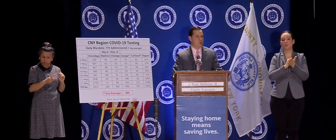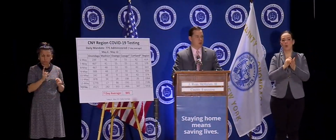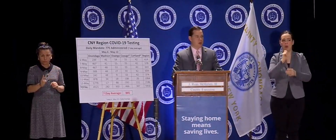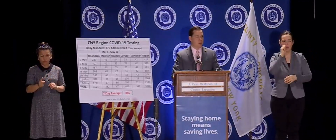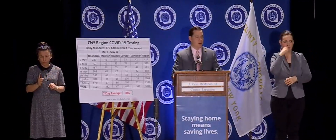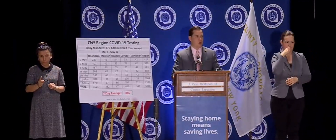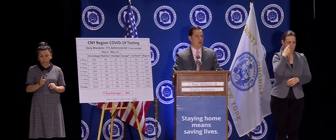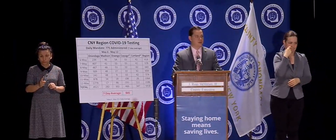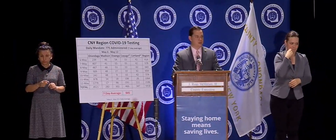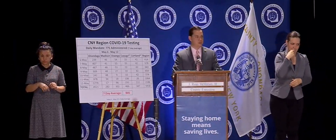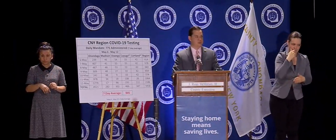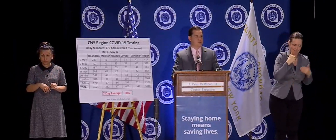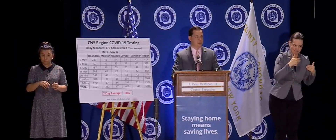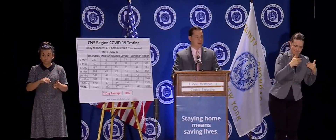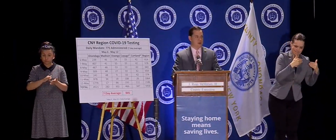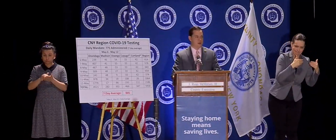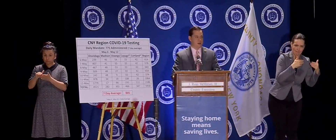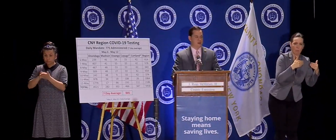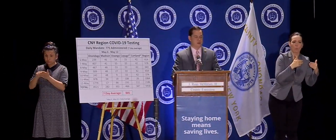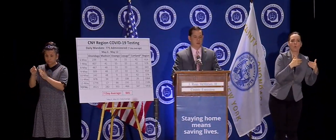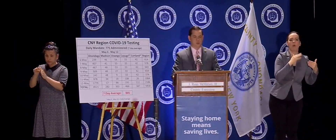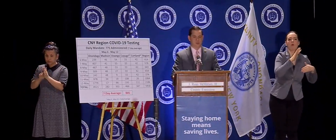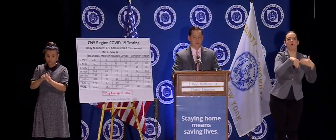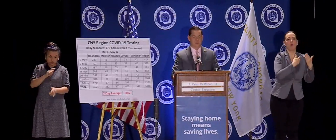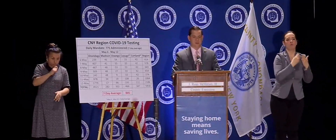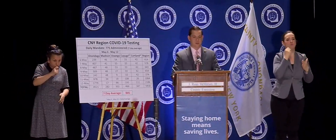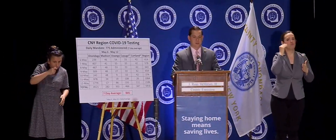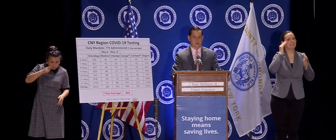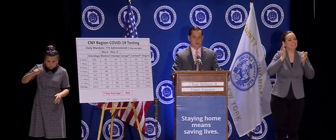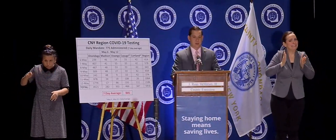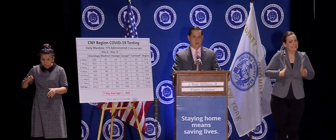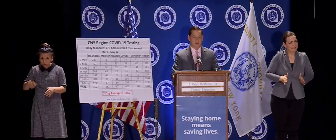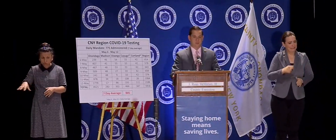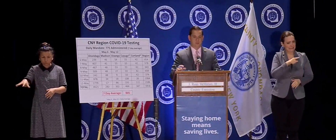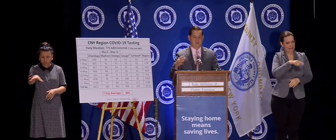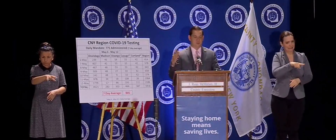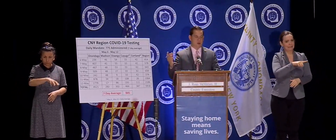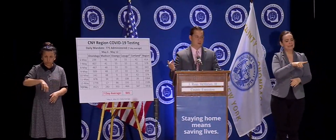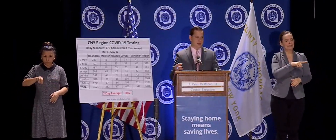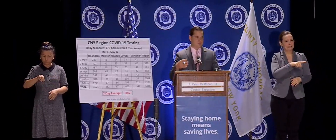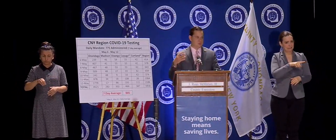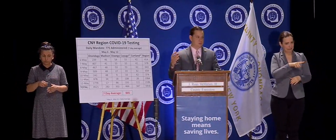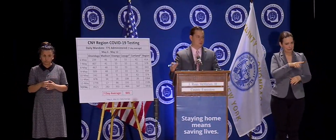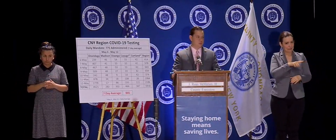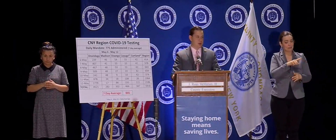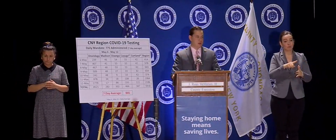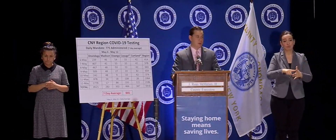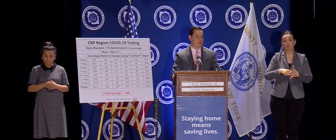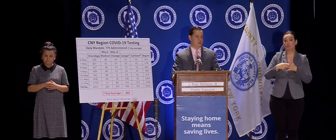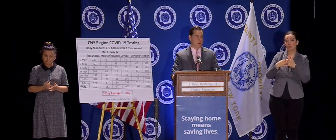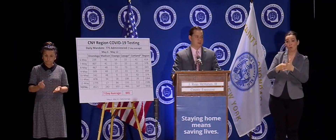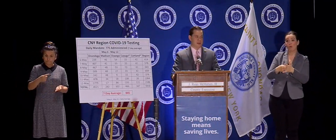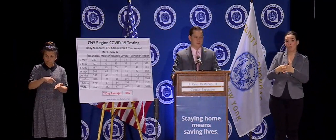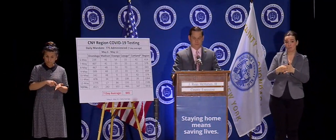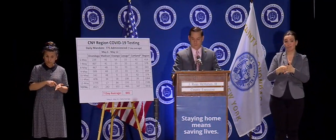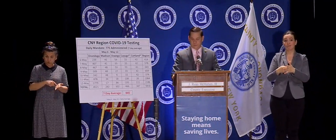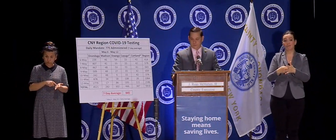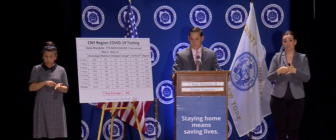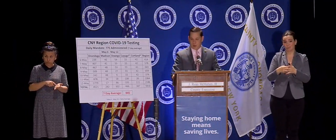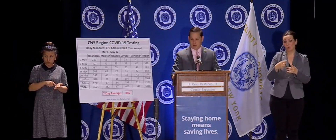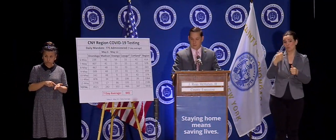homes, all residents. I think what you see is they've started that. We've been talking about this for a long